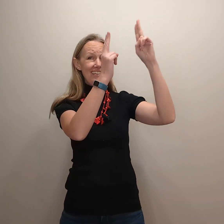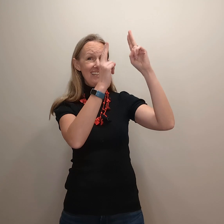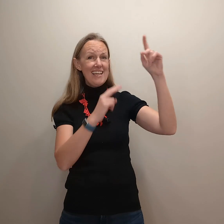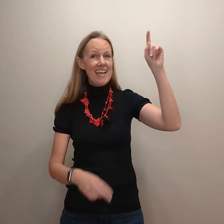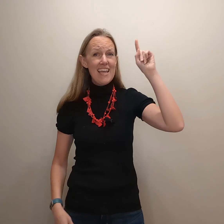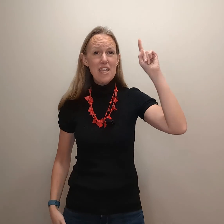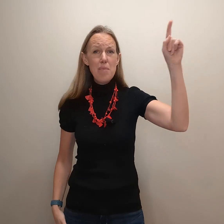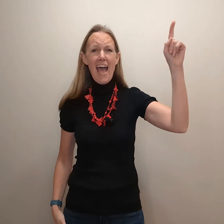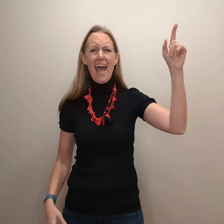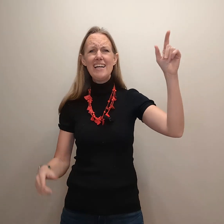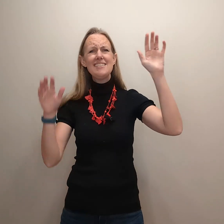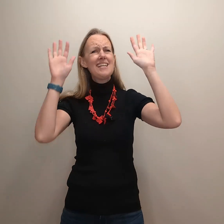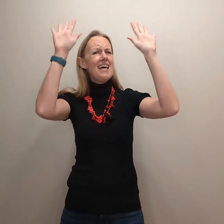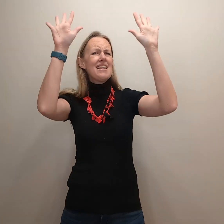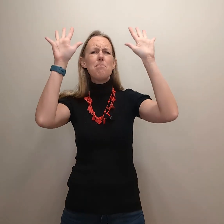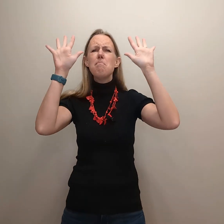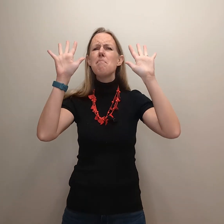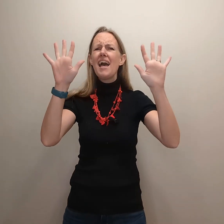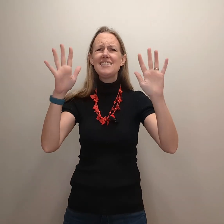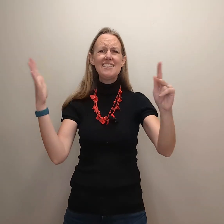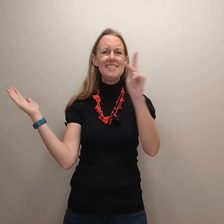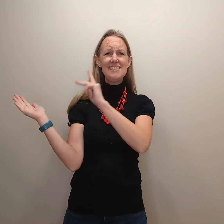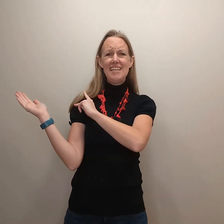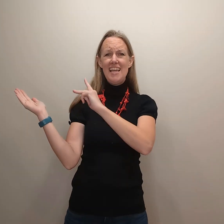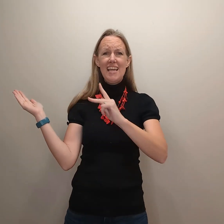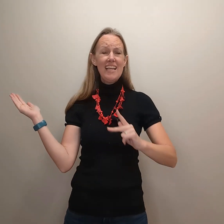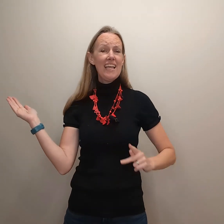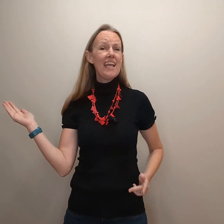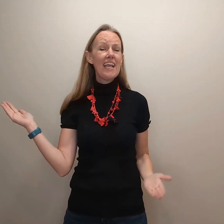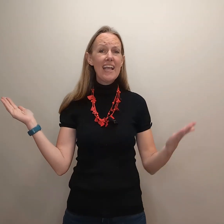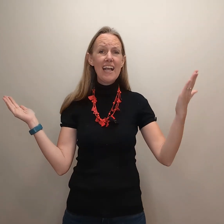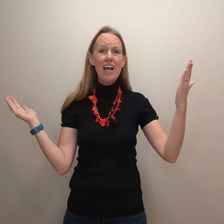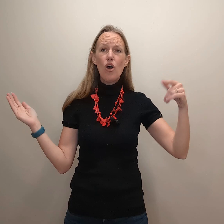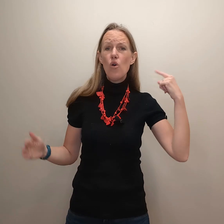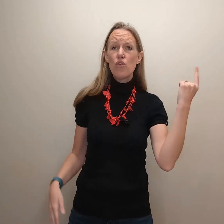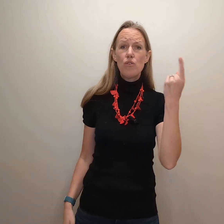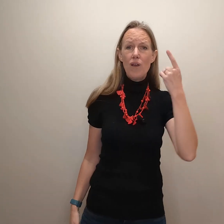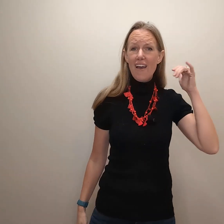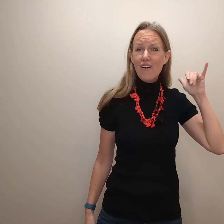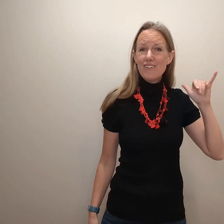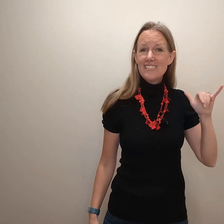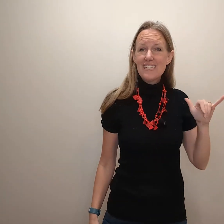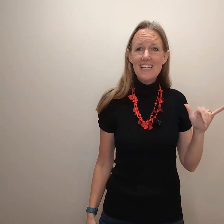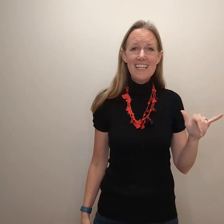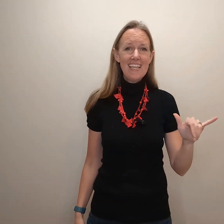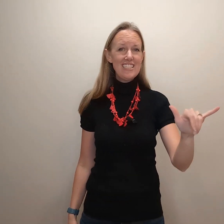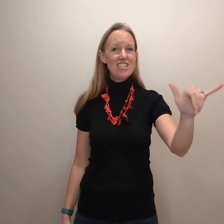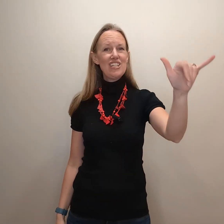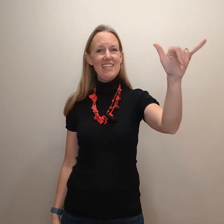hail him as matchless King throughout